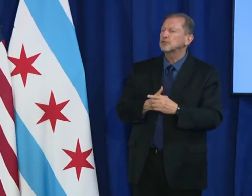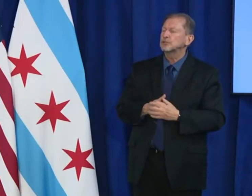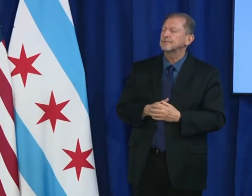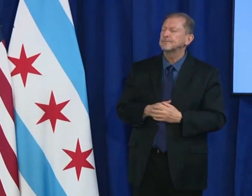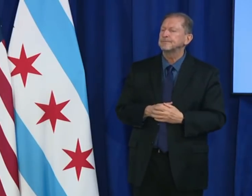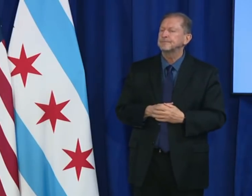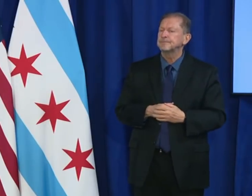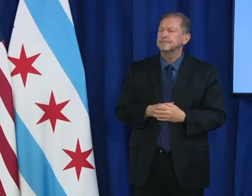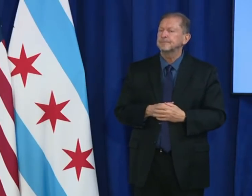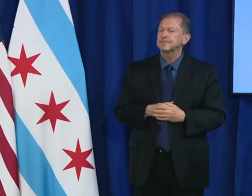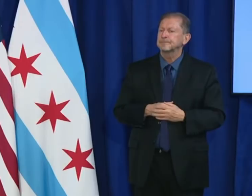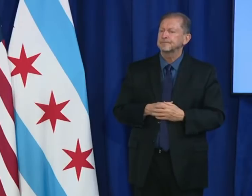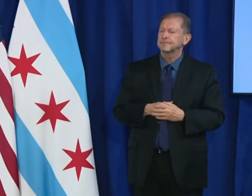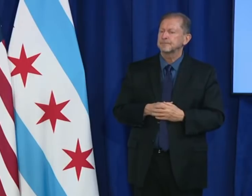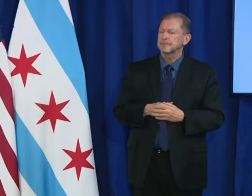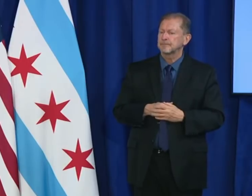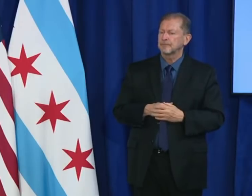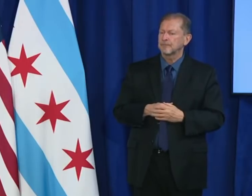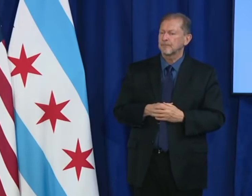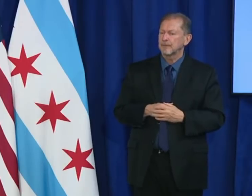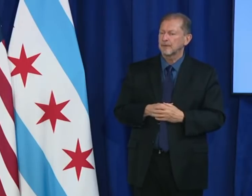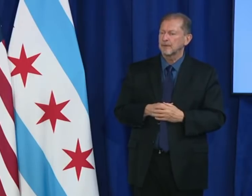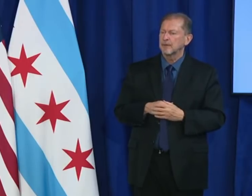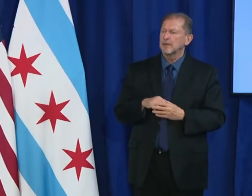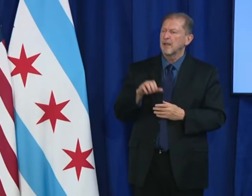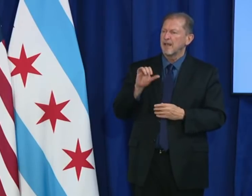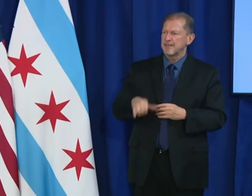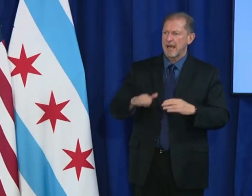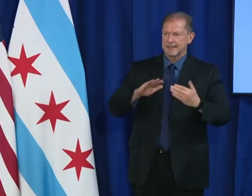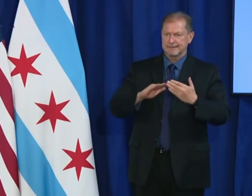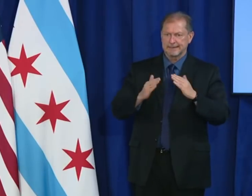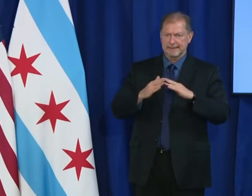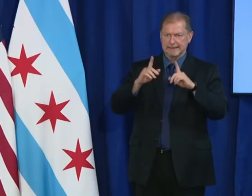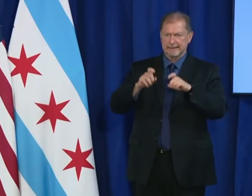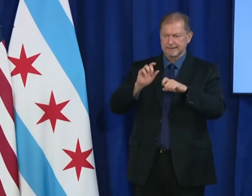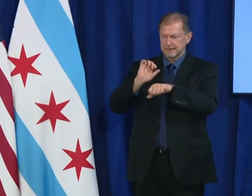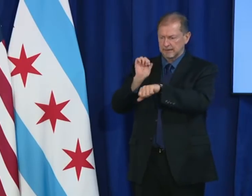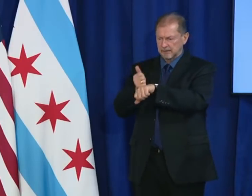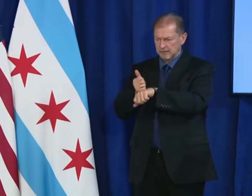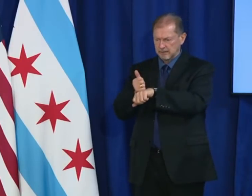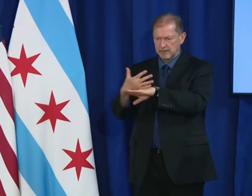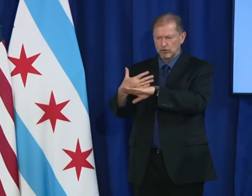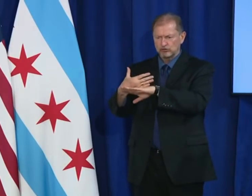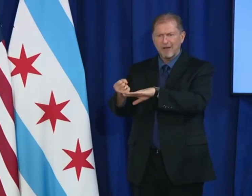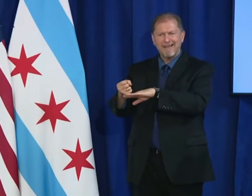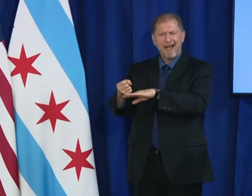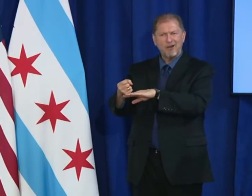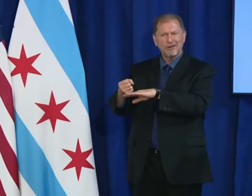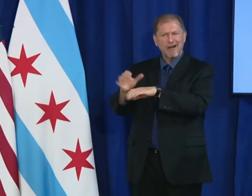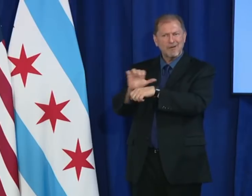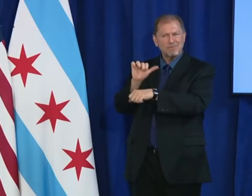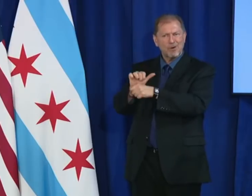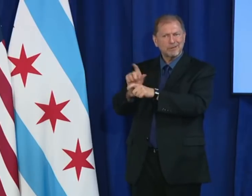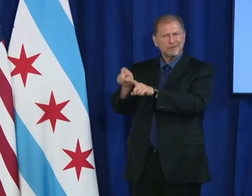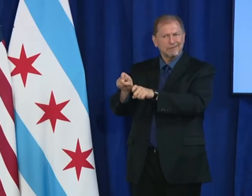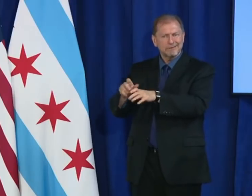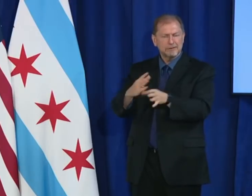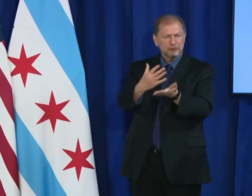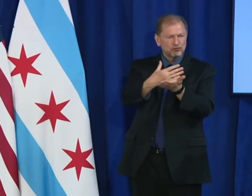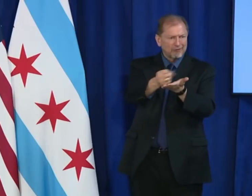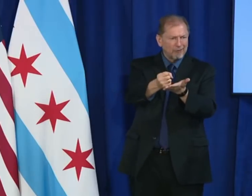Kelly Bauer at the Block Club, and it's about why the city's testing sites keep running out of COVID-19 appointments and tests,